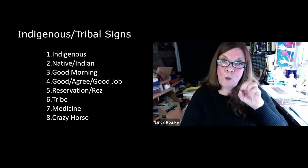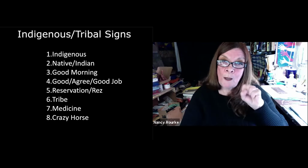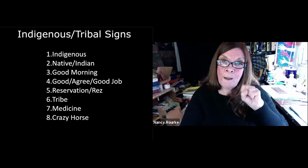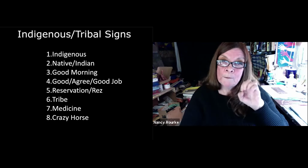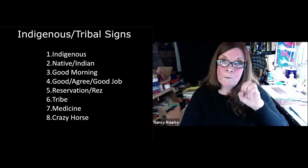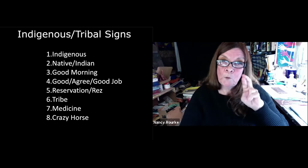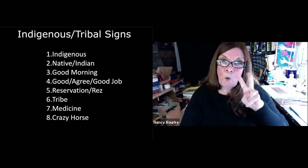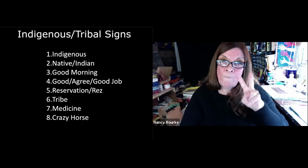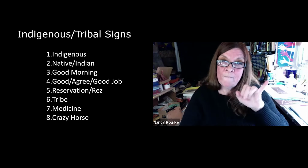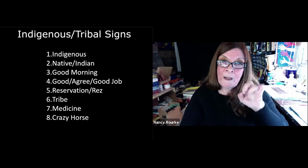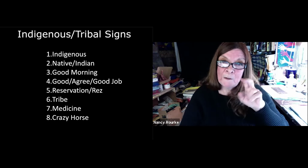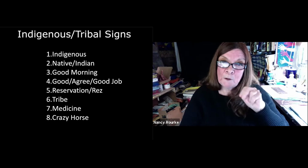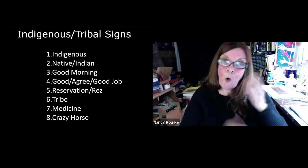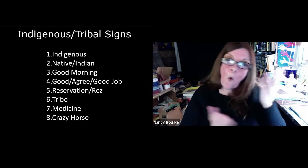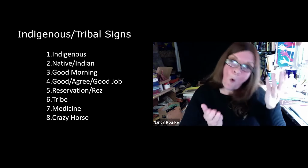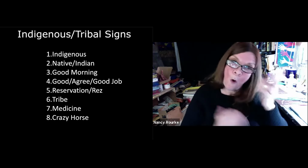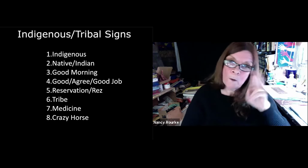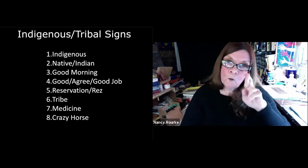Moving on to the fifth sign on the list.